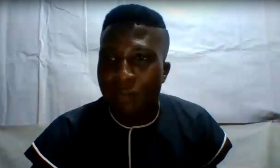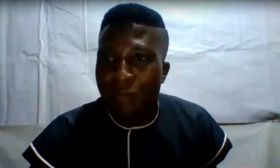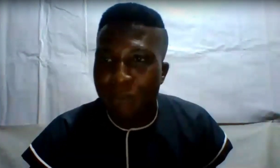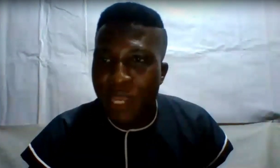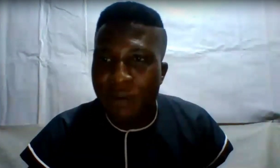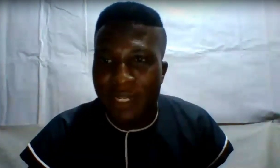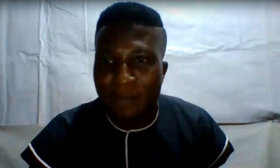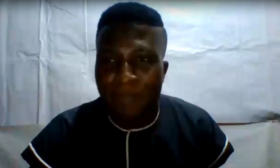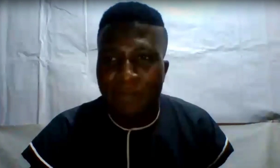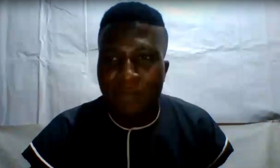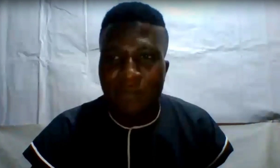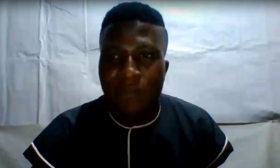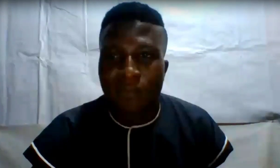Hey, Ibidu is here.